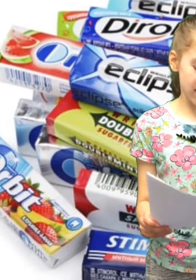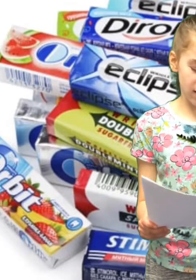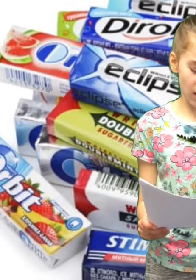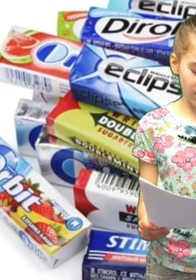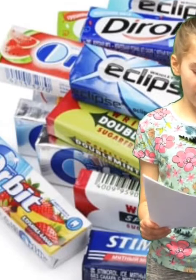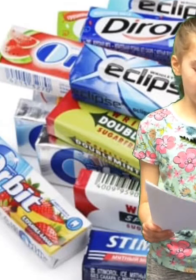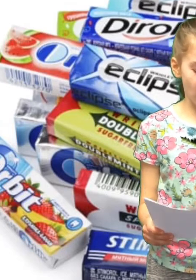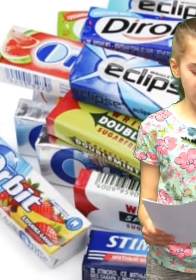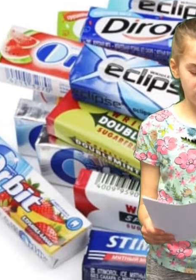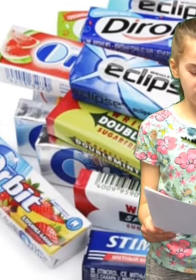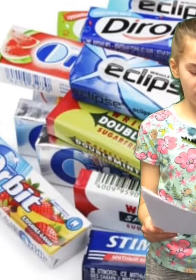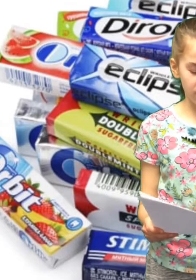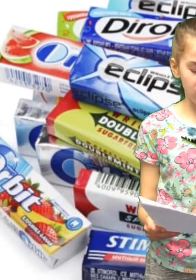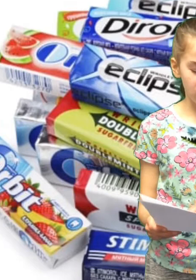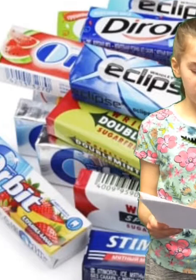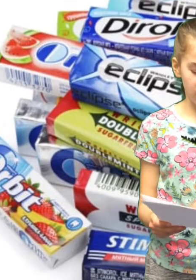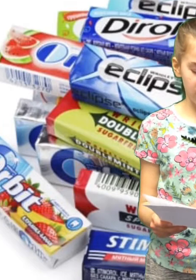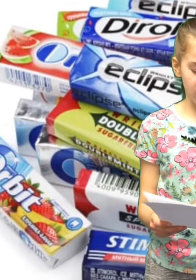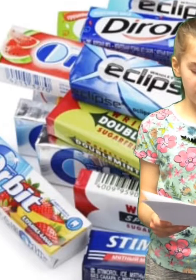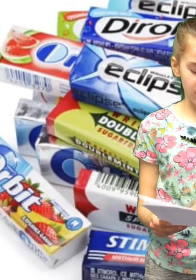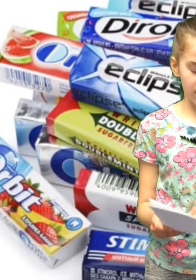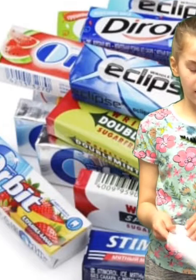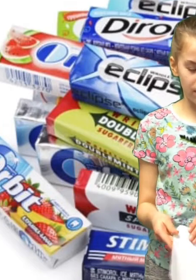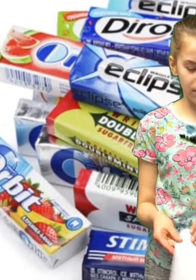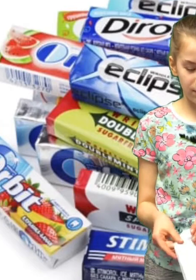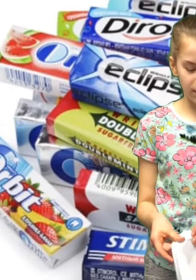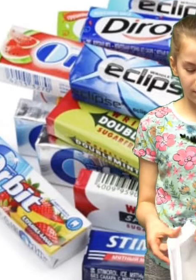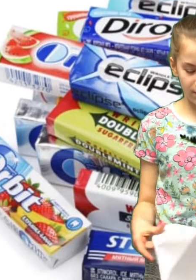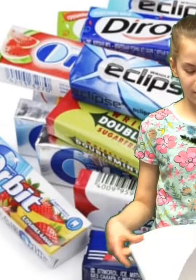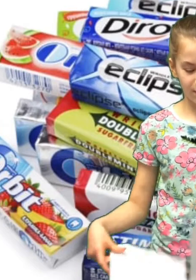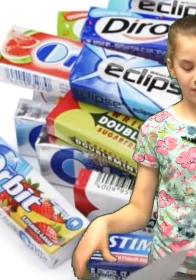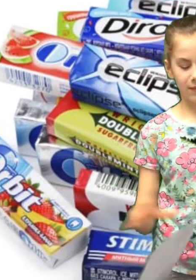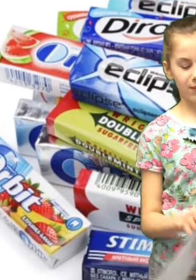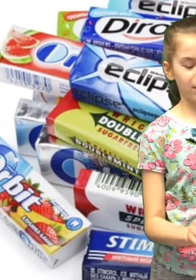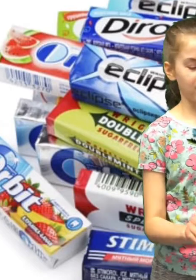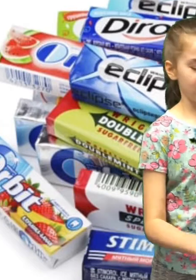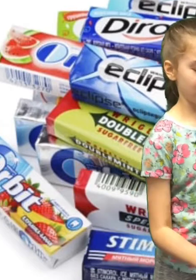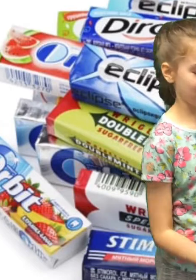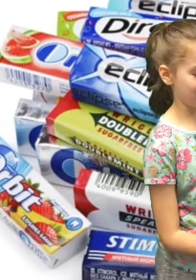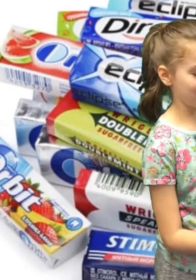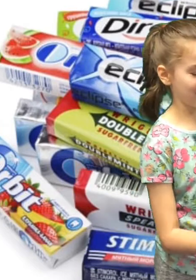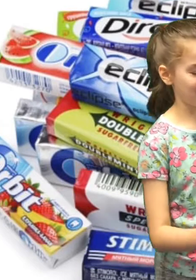I can't get it off. I've gotten too soft. Gooey, gooey gum.